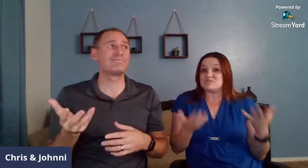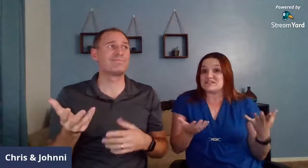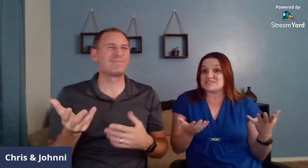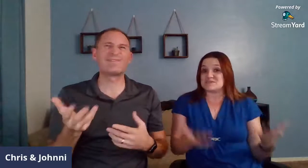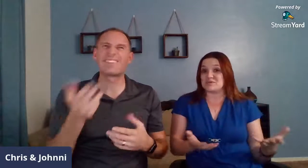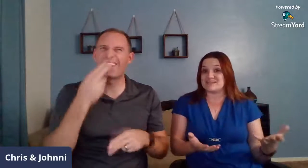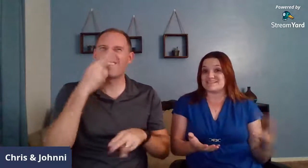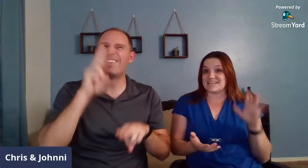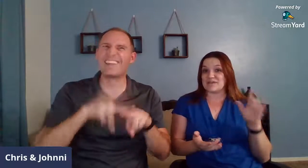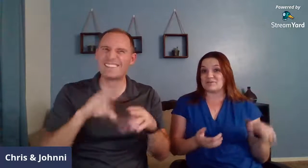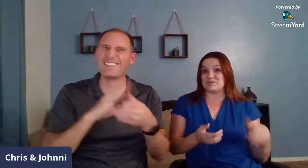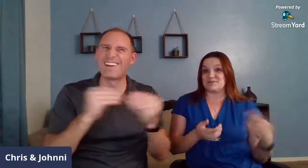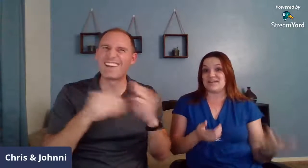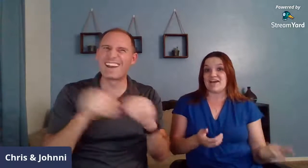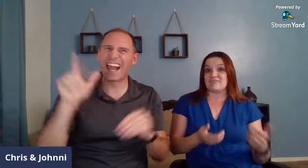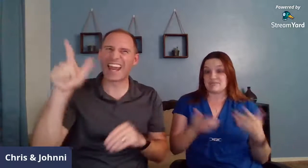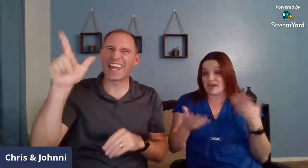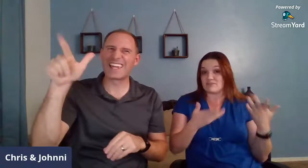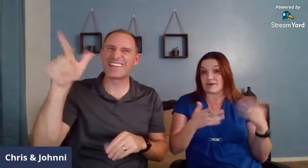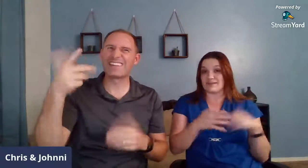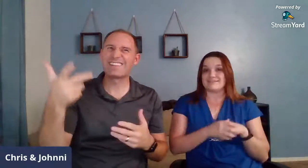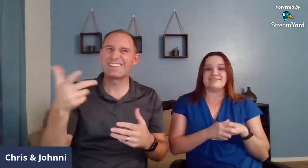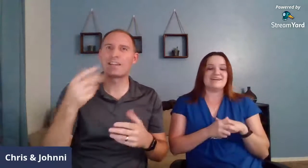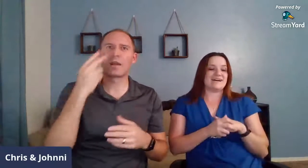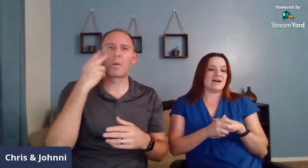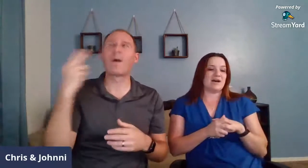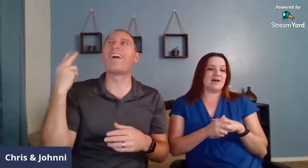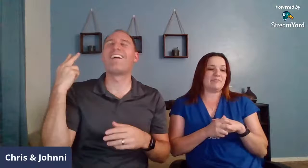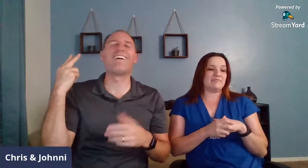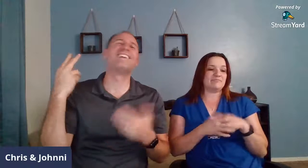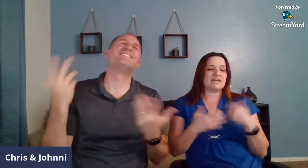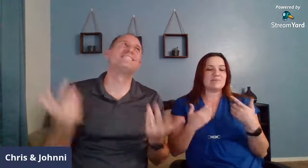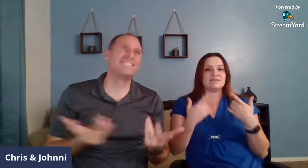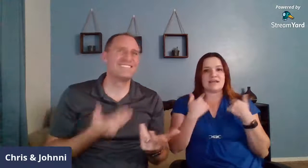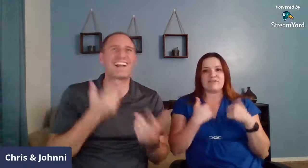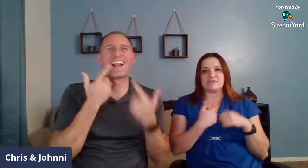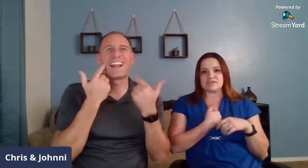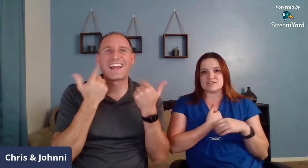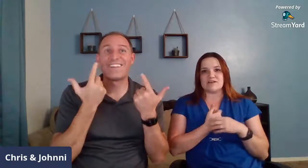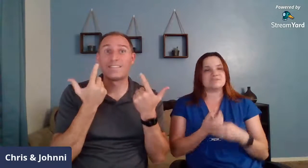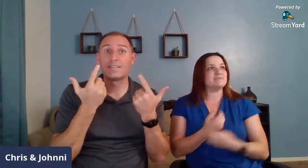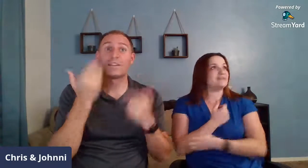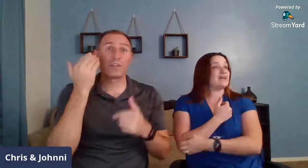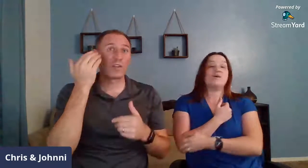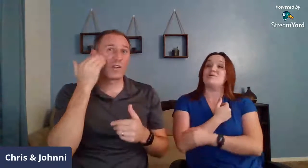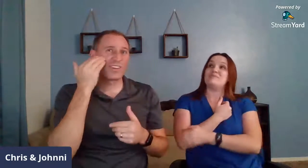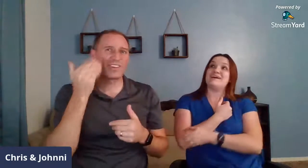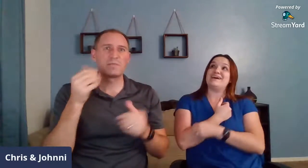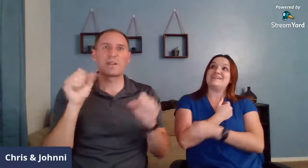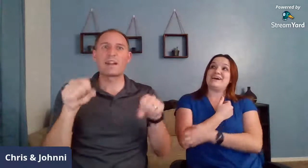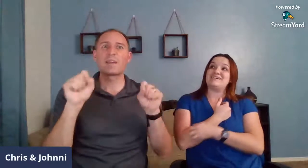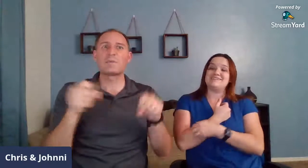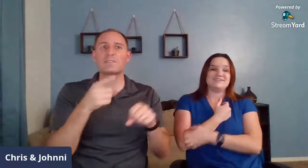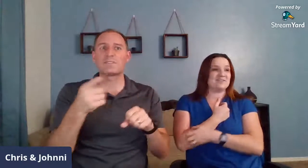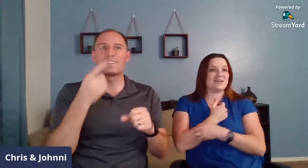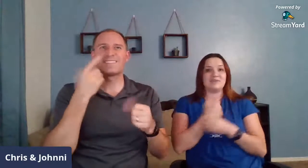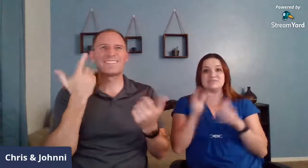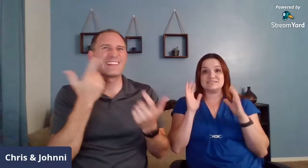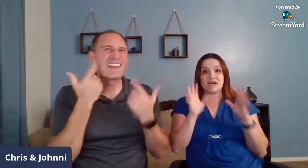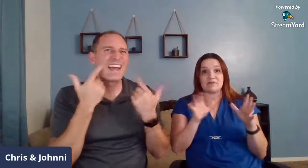fun stories later when you can laugh about it. Being able to laugh at yourself, to be like, oh man, that was not what I